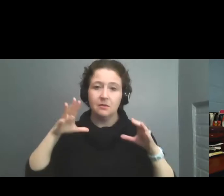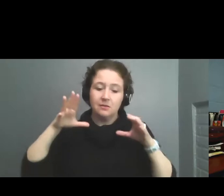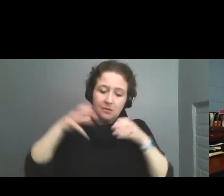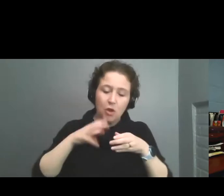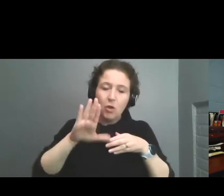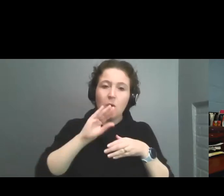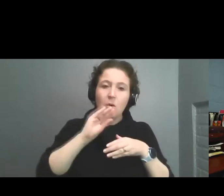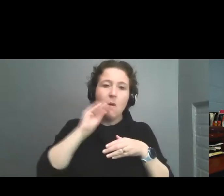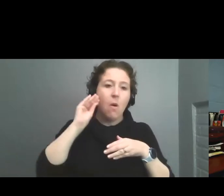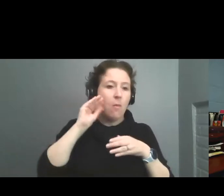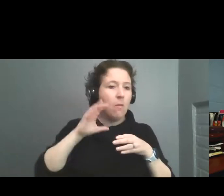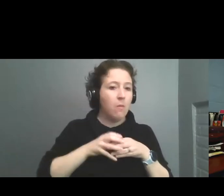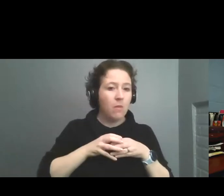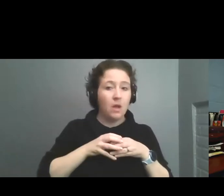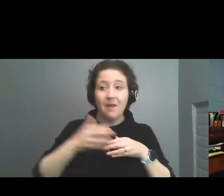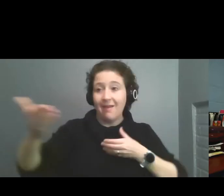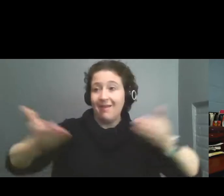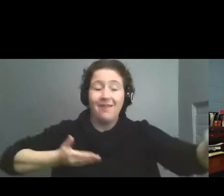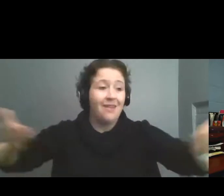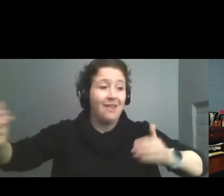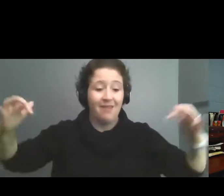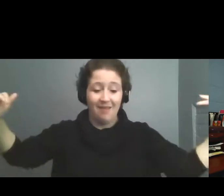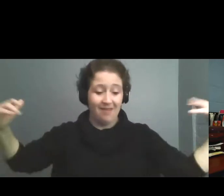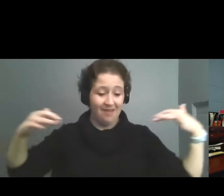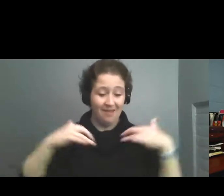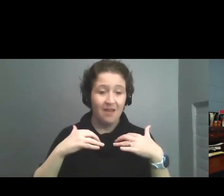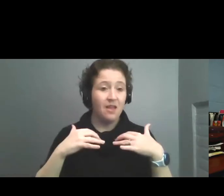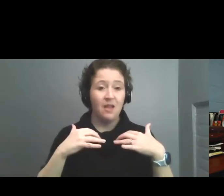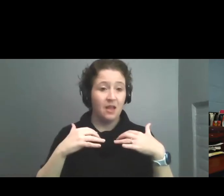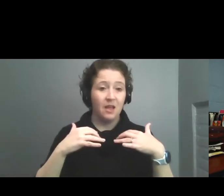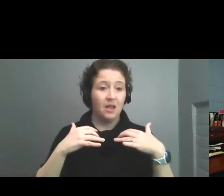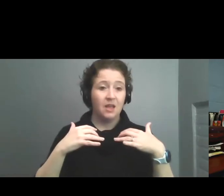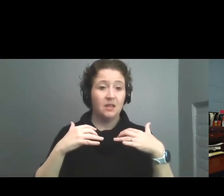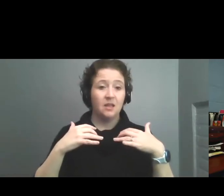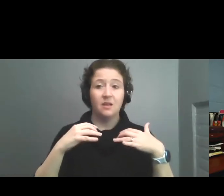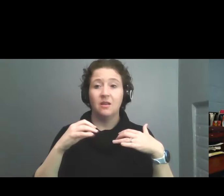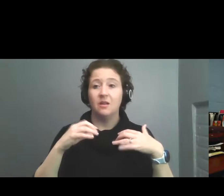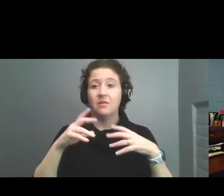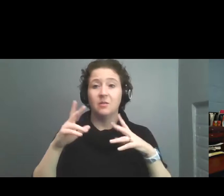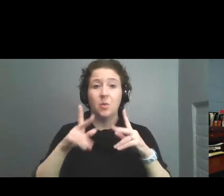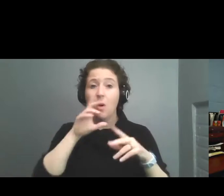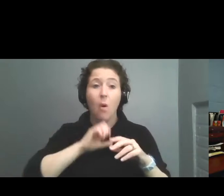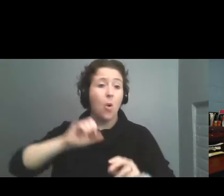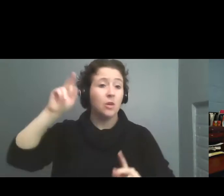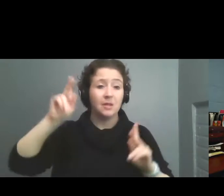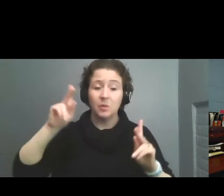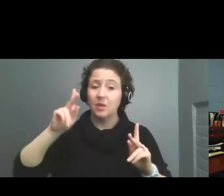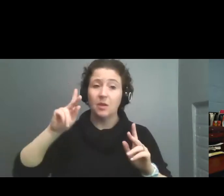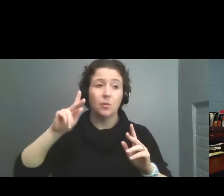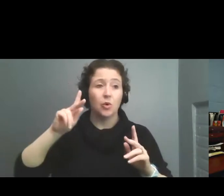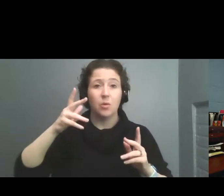household. Adding individuals from different households as well as members of vulnerable groups to holiday